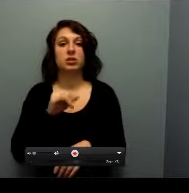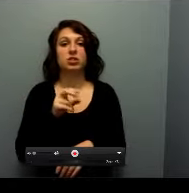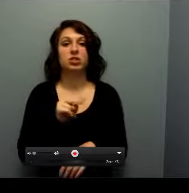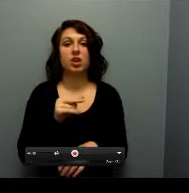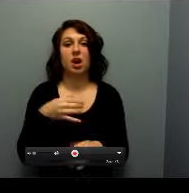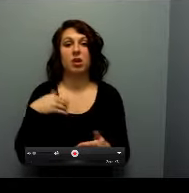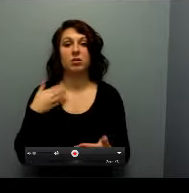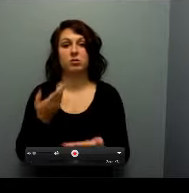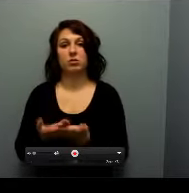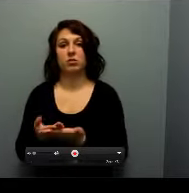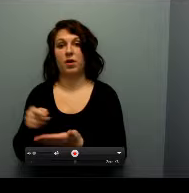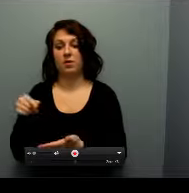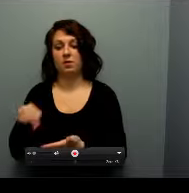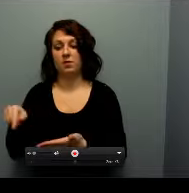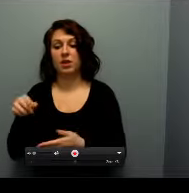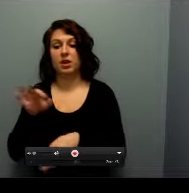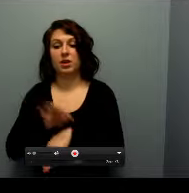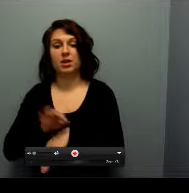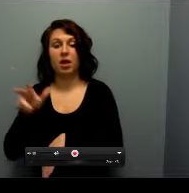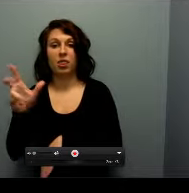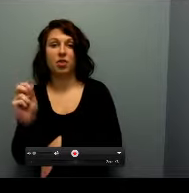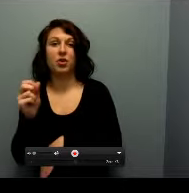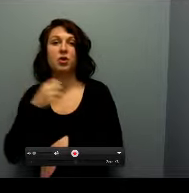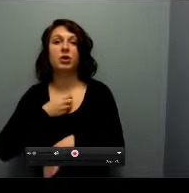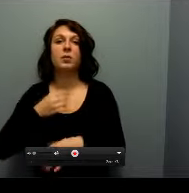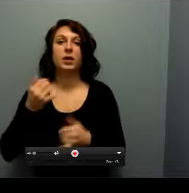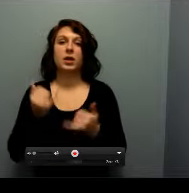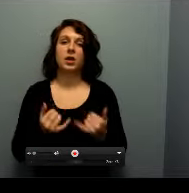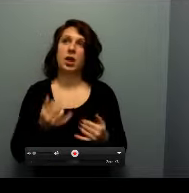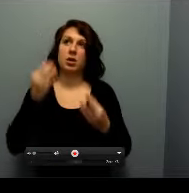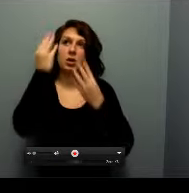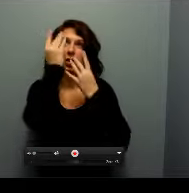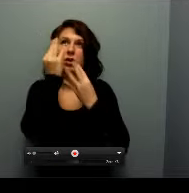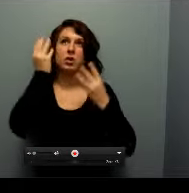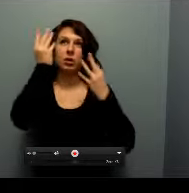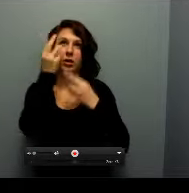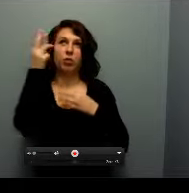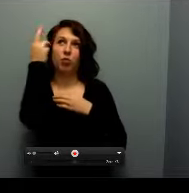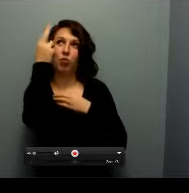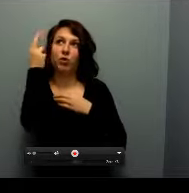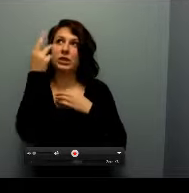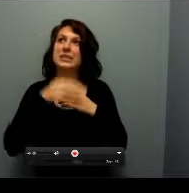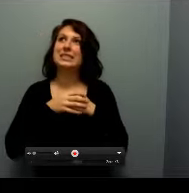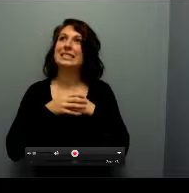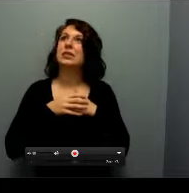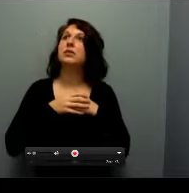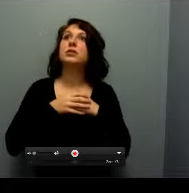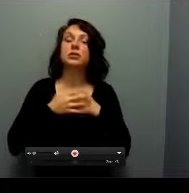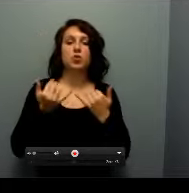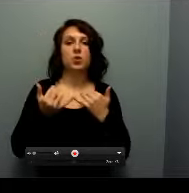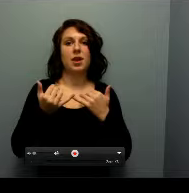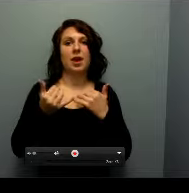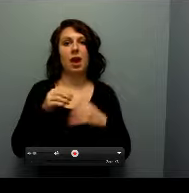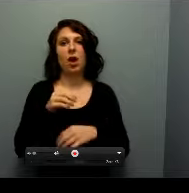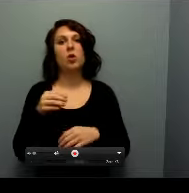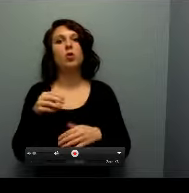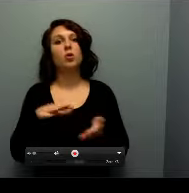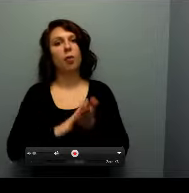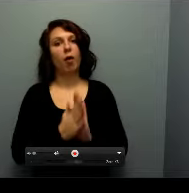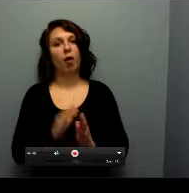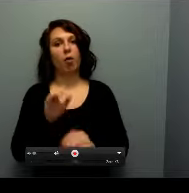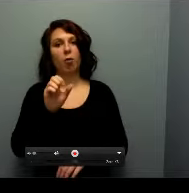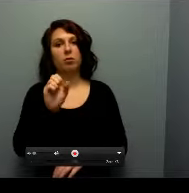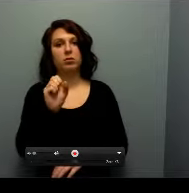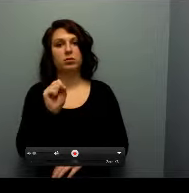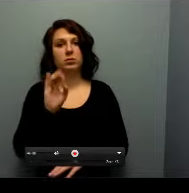But then you start thinking, well, these reasons, this is where it becomes subjective. So John knew there